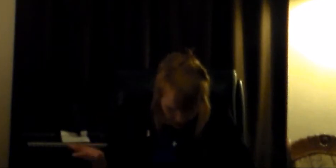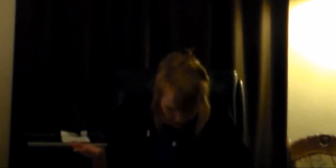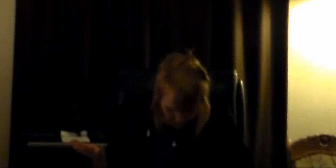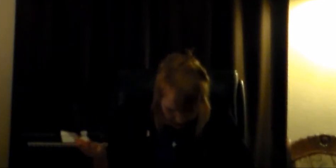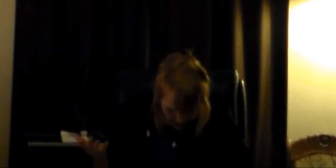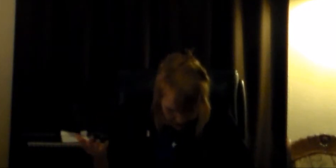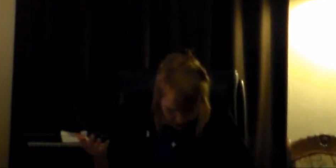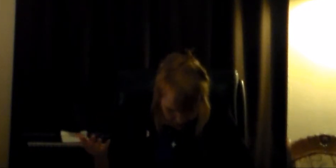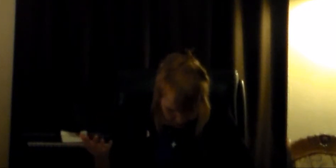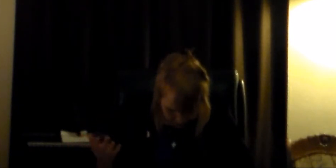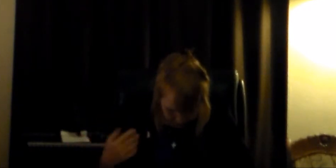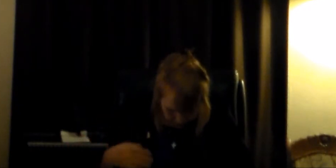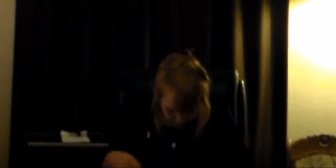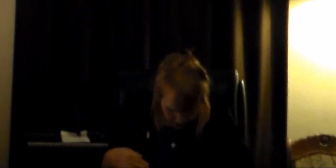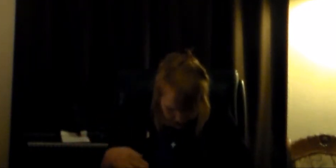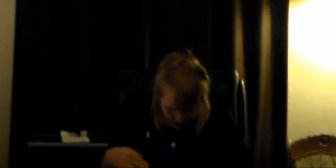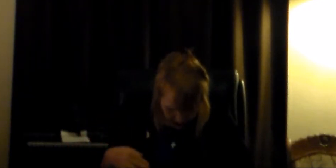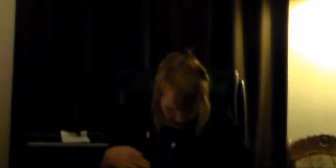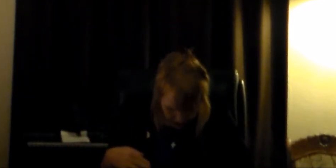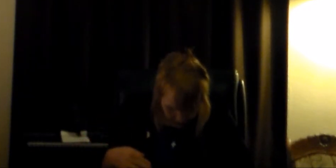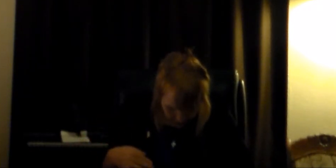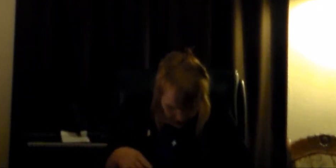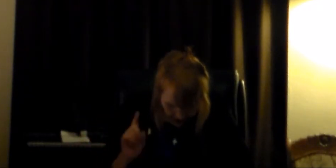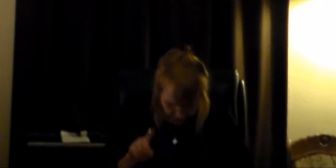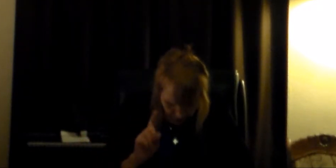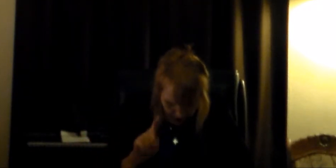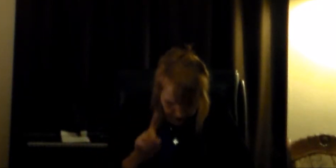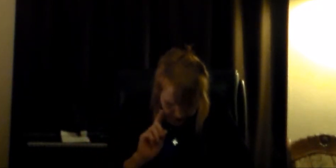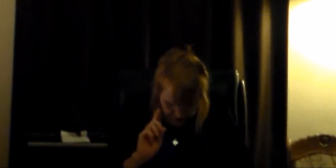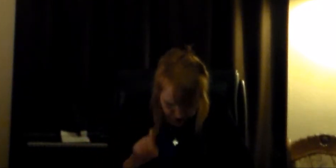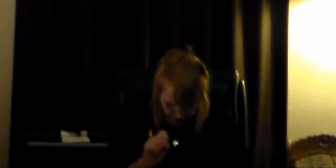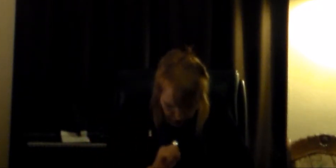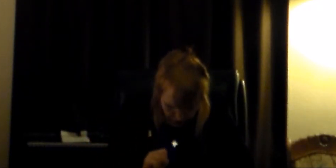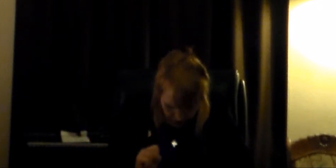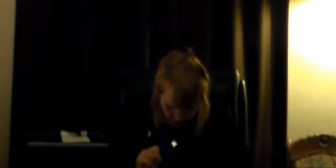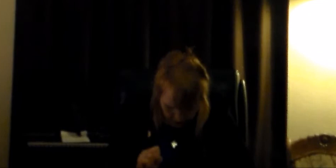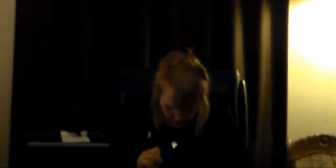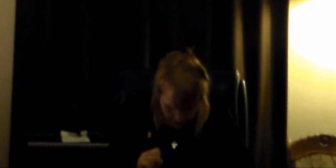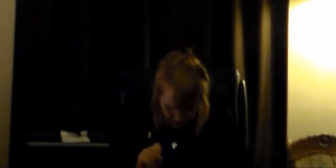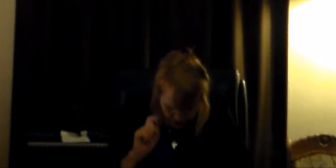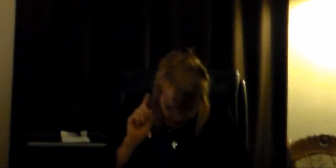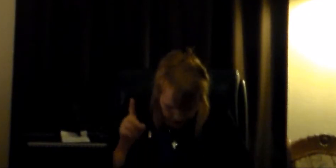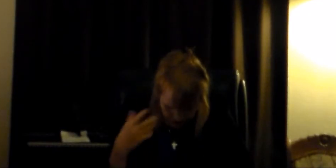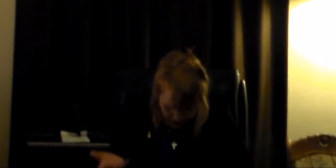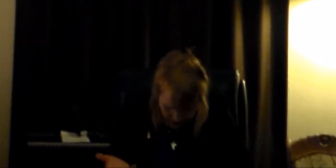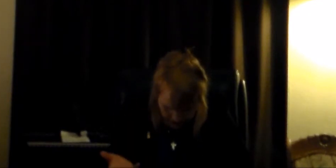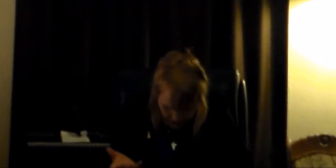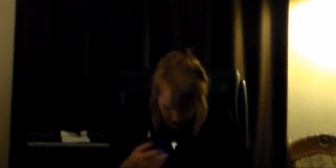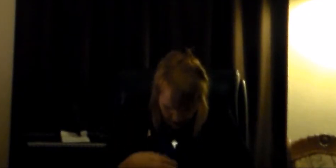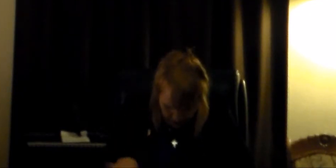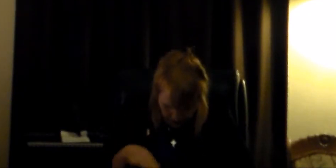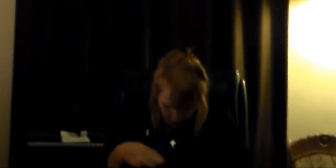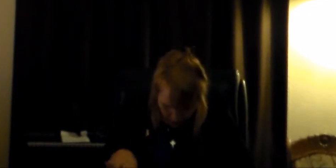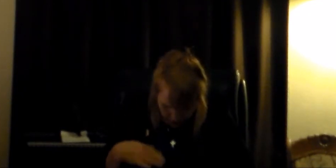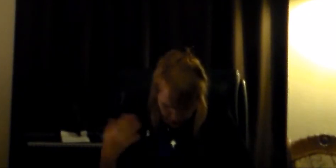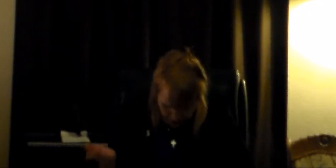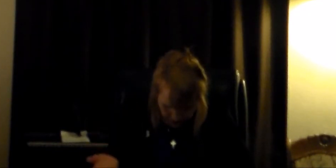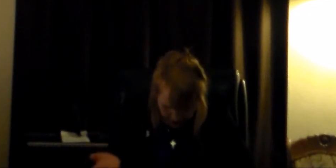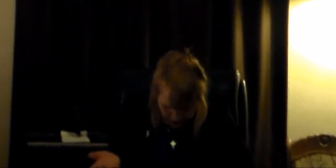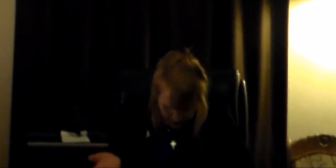father, they answered. He said, if you were Abraham's children, said Jesus, then you would do the things